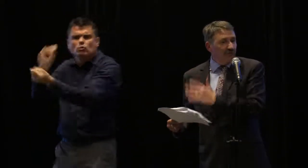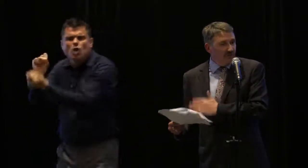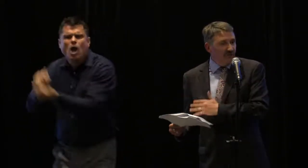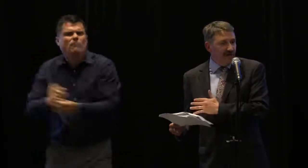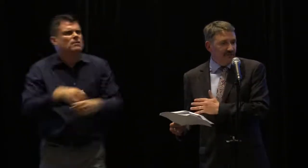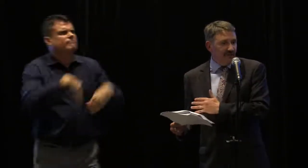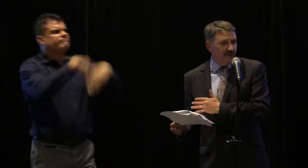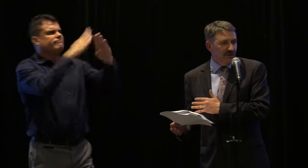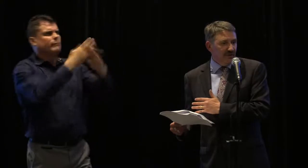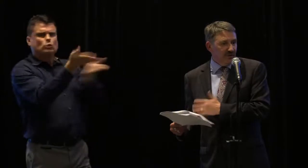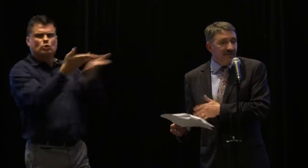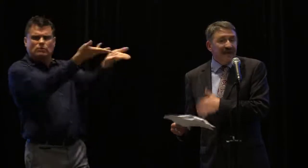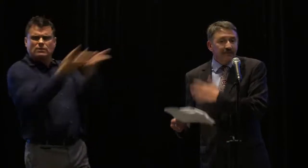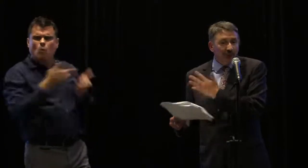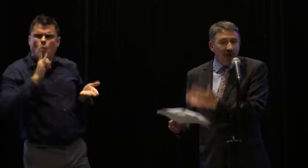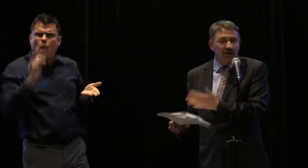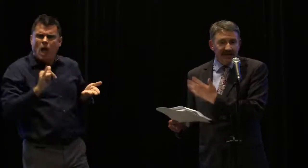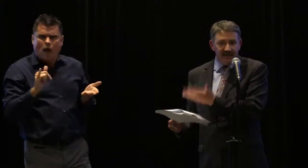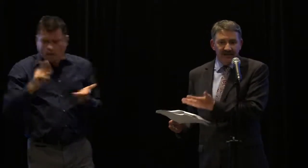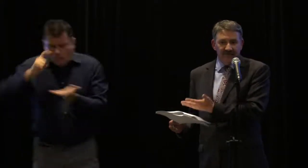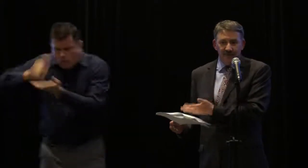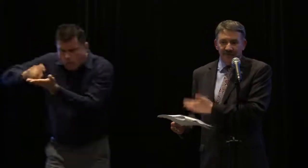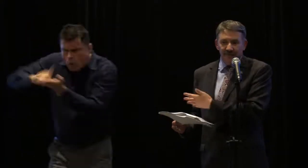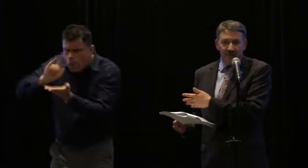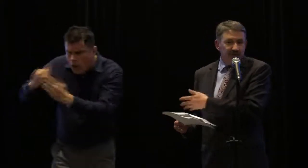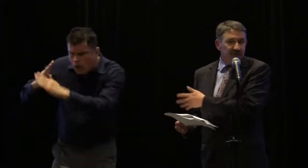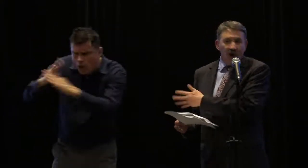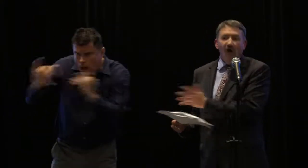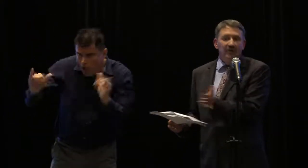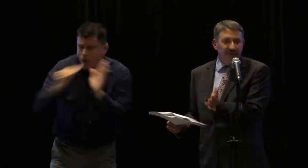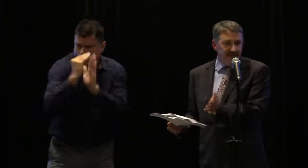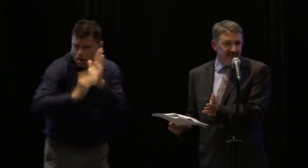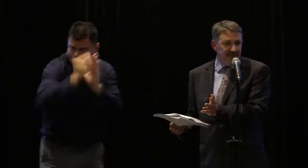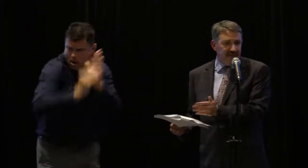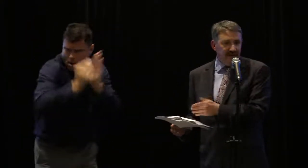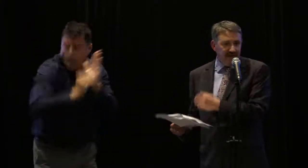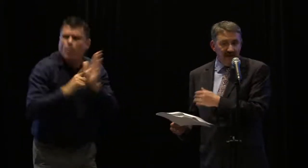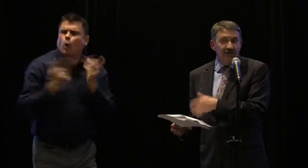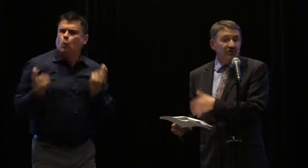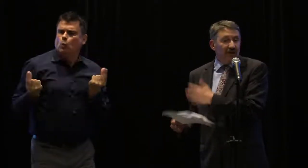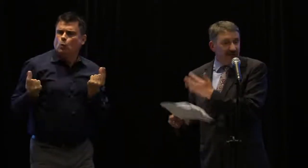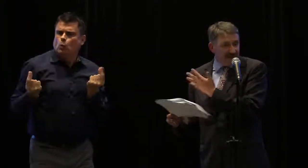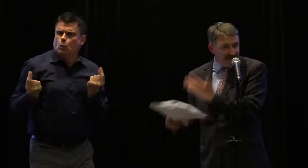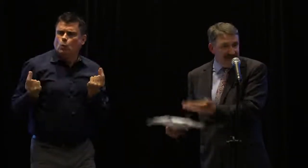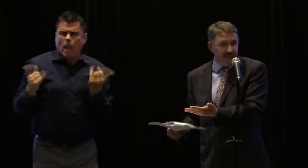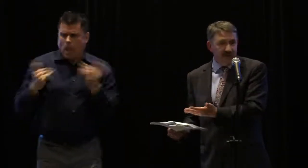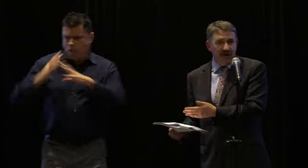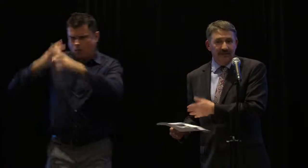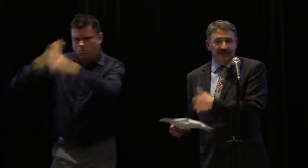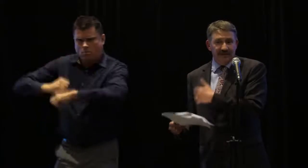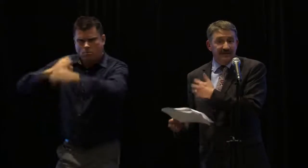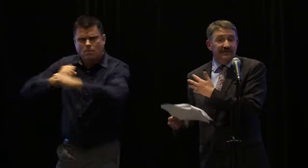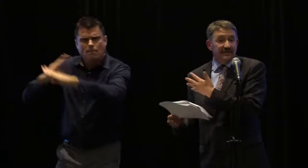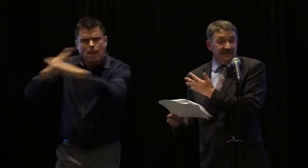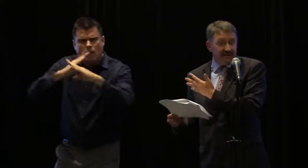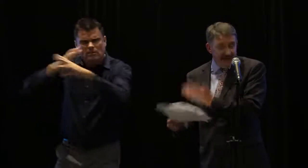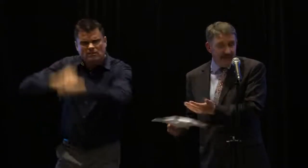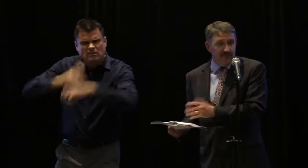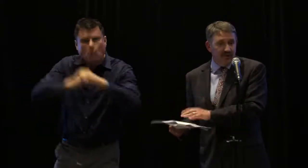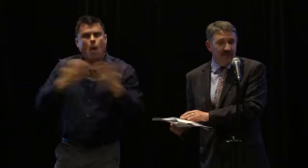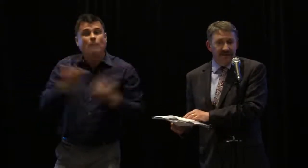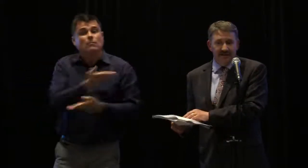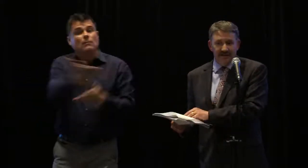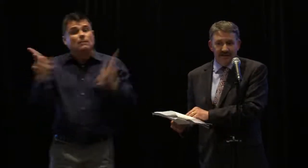that we remove them. We make it more likely for people with all abilities to seek employment, to